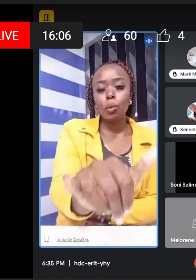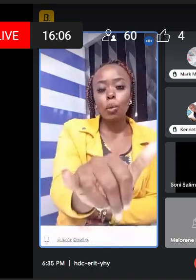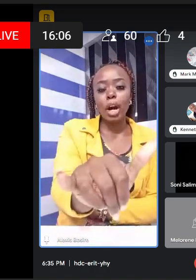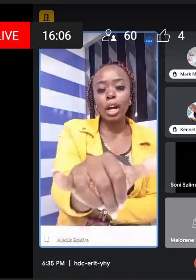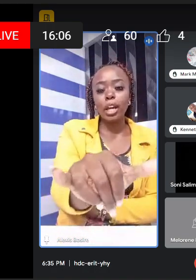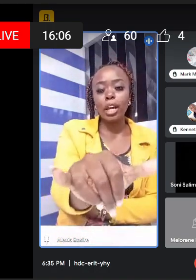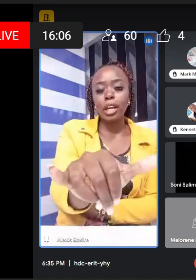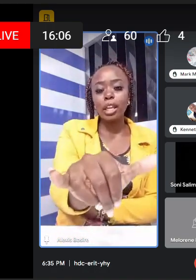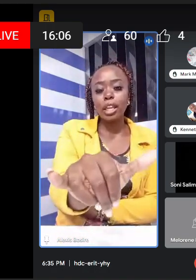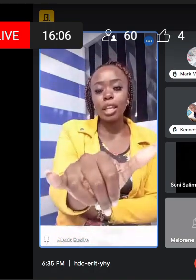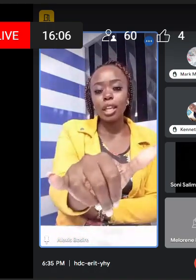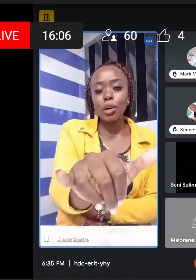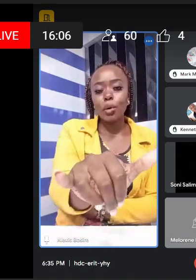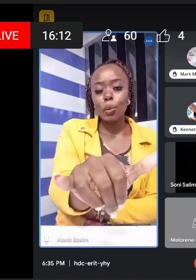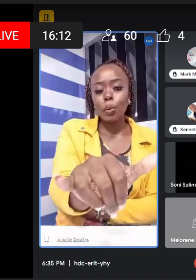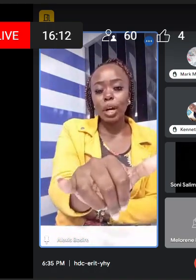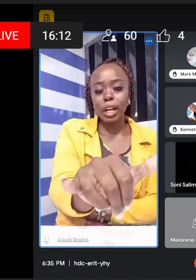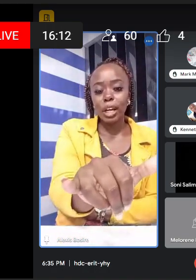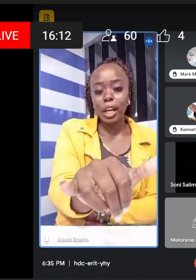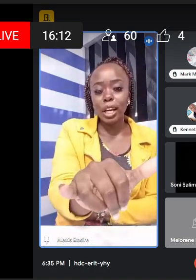and Y,